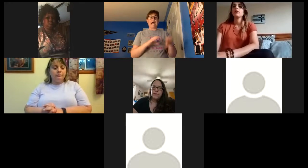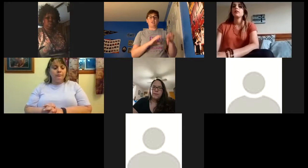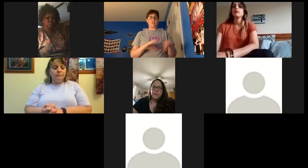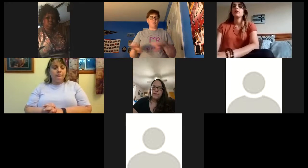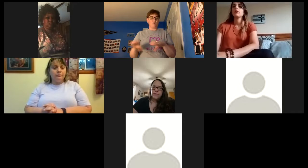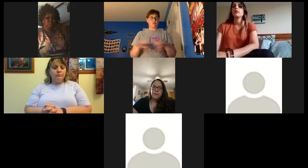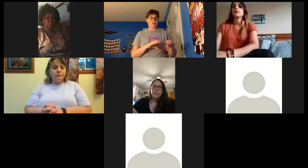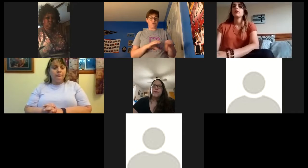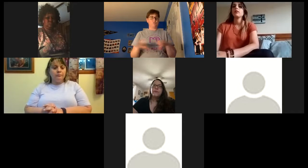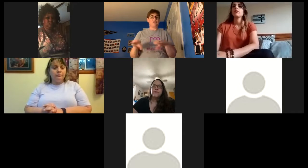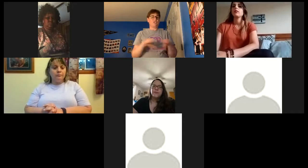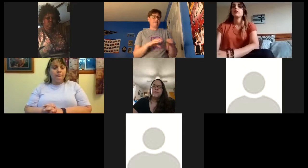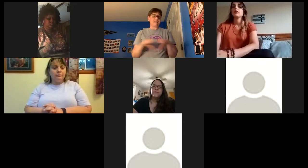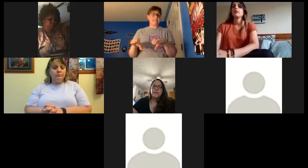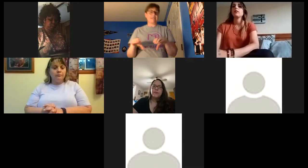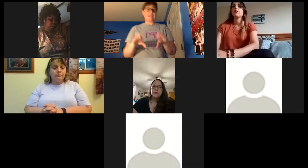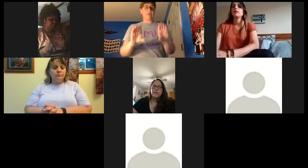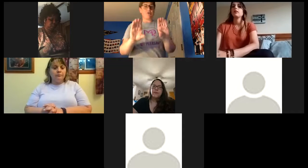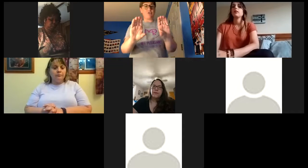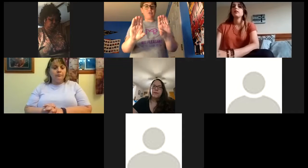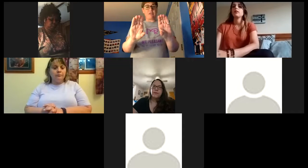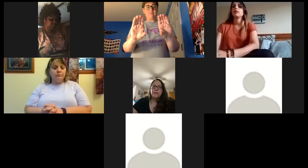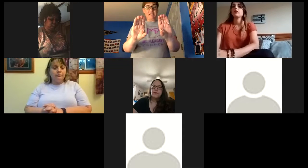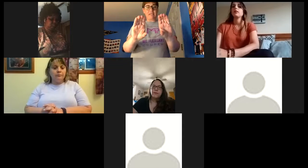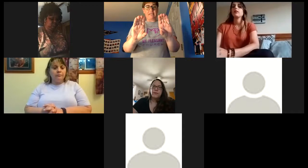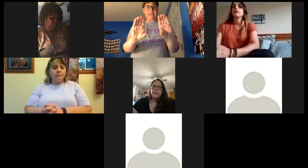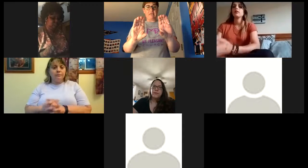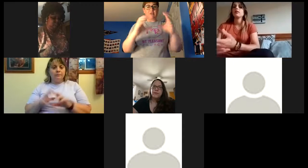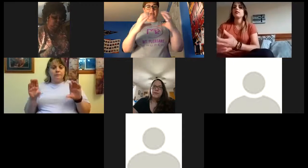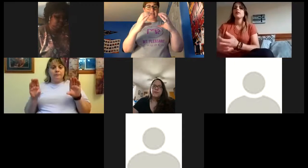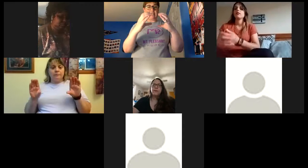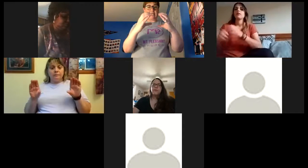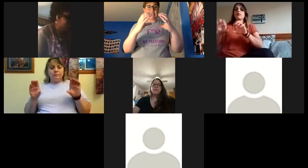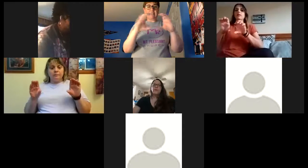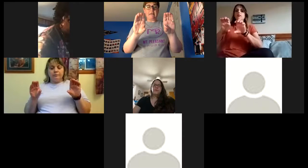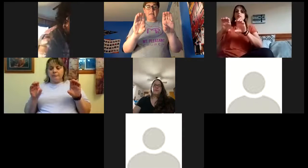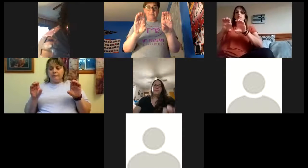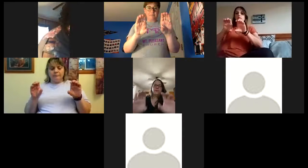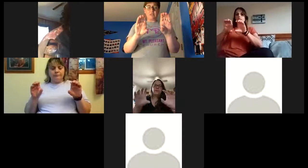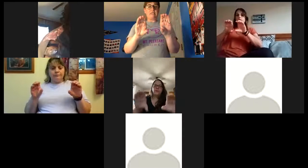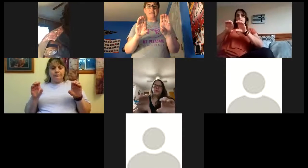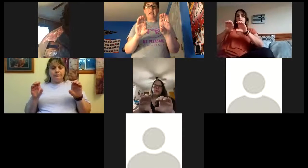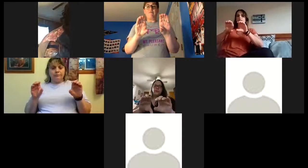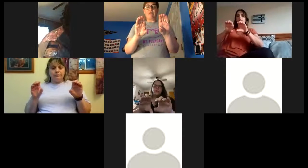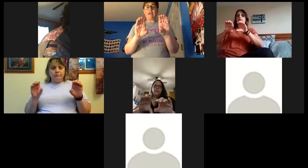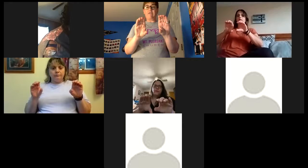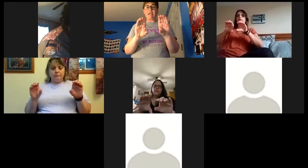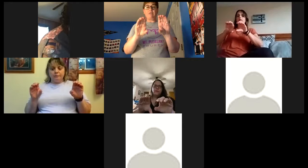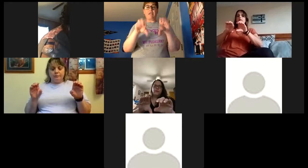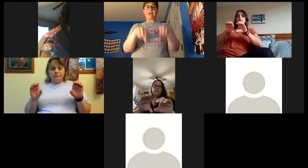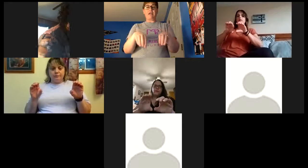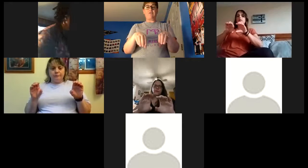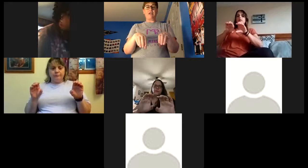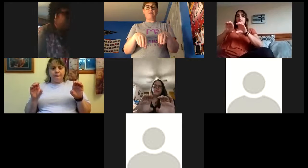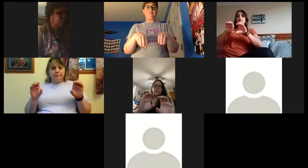the action word do, which just makes sense because all you're doing is taking your letter C's. So it's the same for left-handers